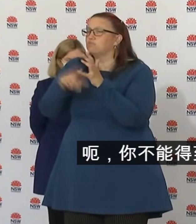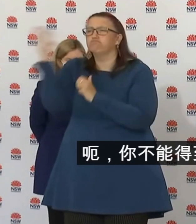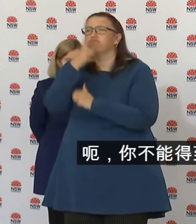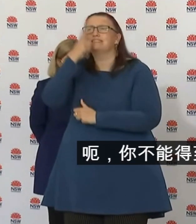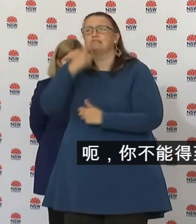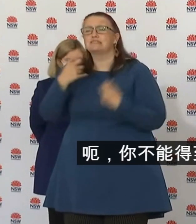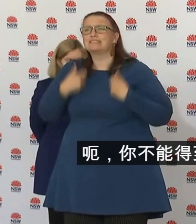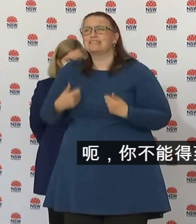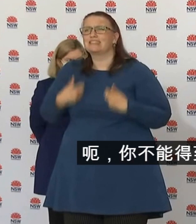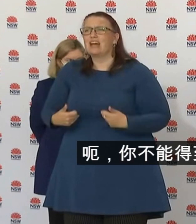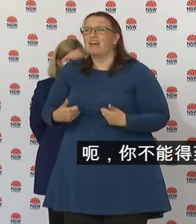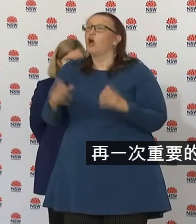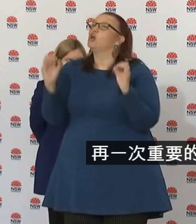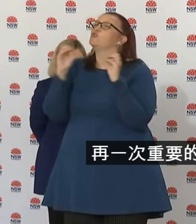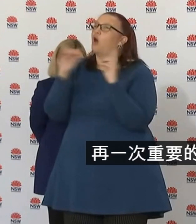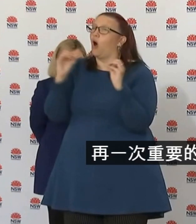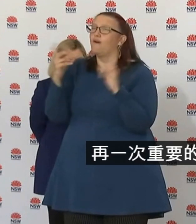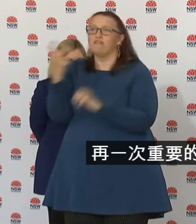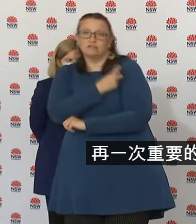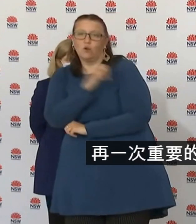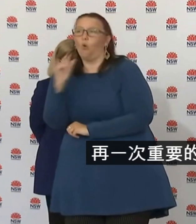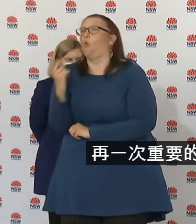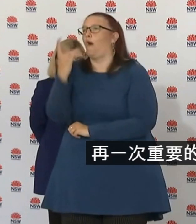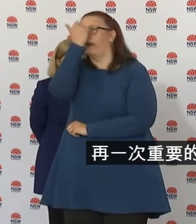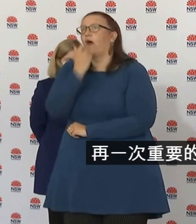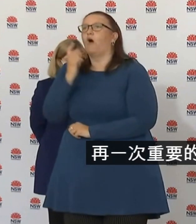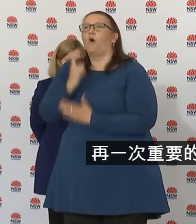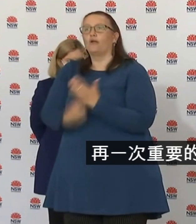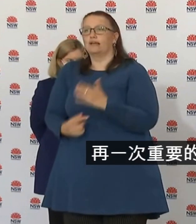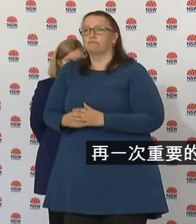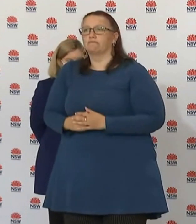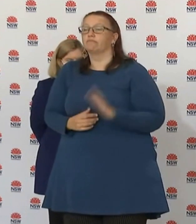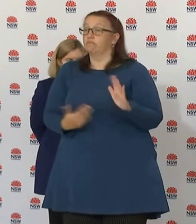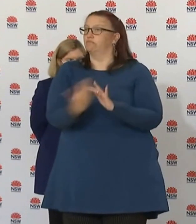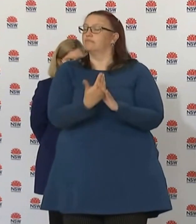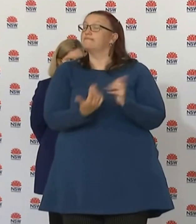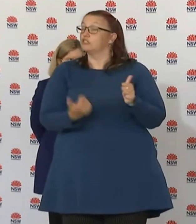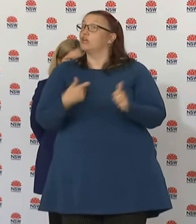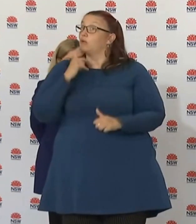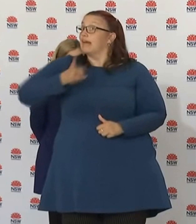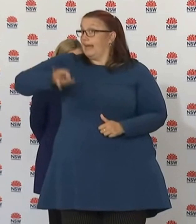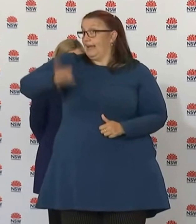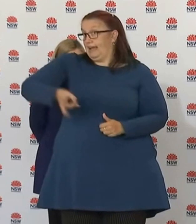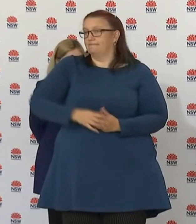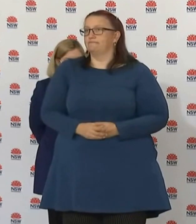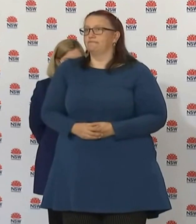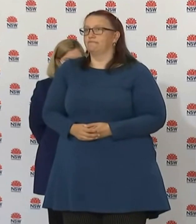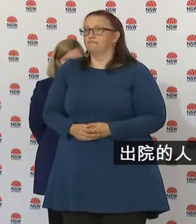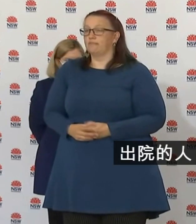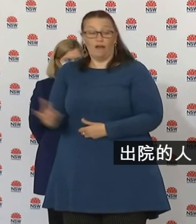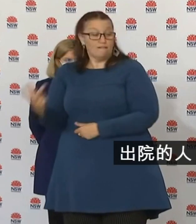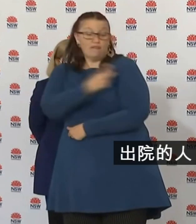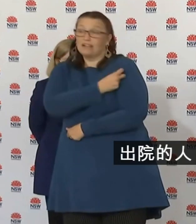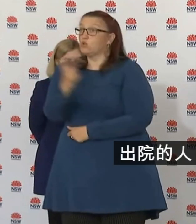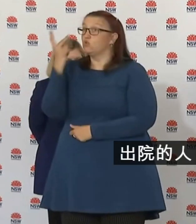evidence than this. Sorry, I'll say that again. It's important. There's no stronger evidence than the fact that 2 doses of the vaccine are